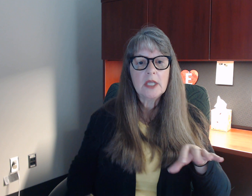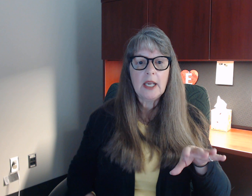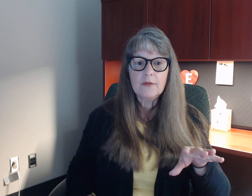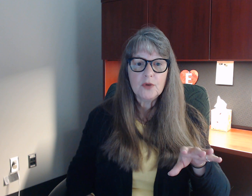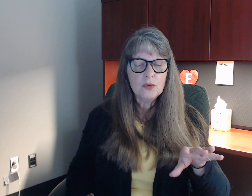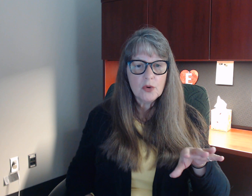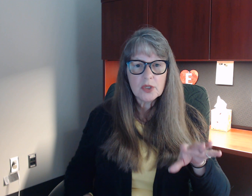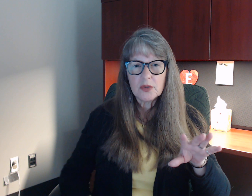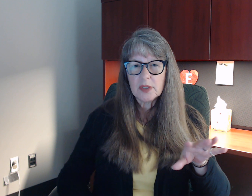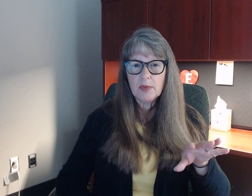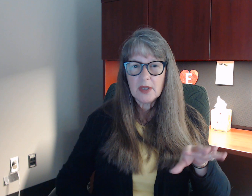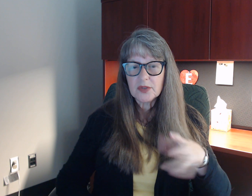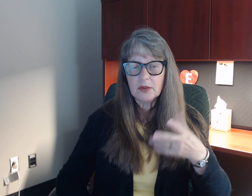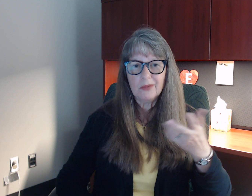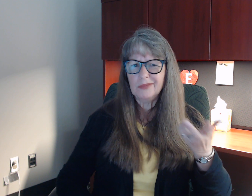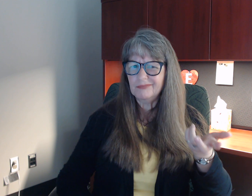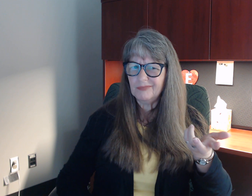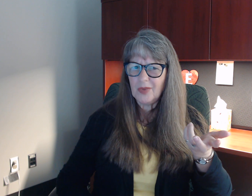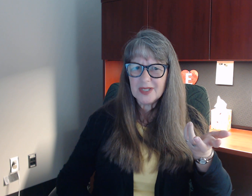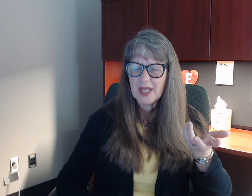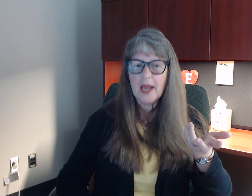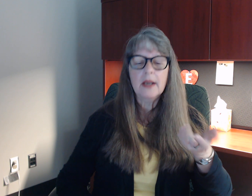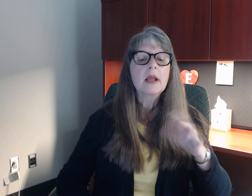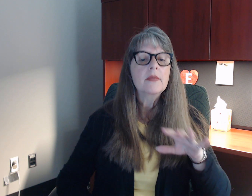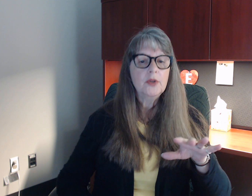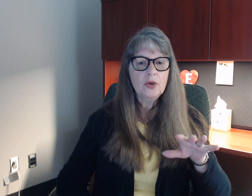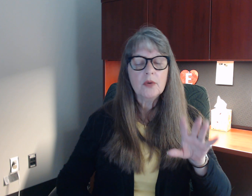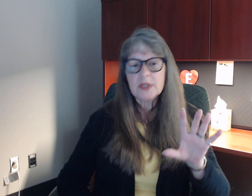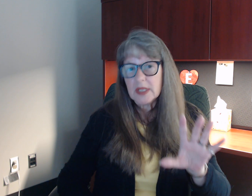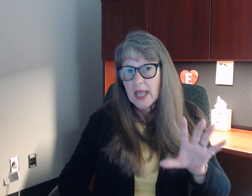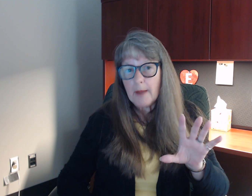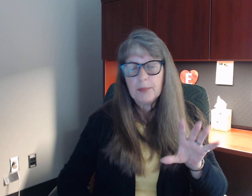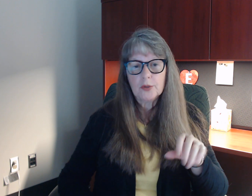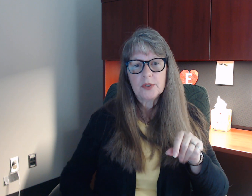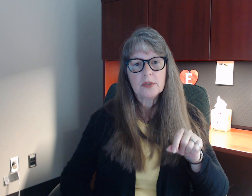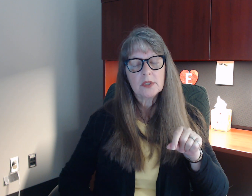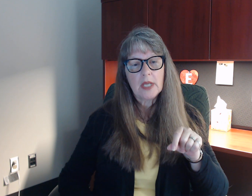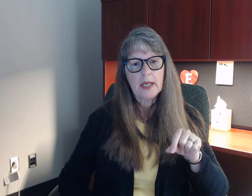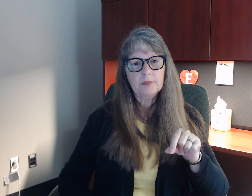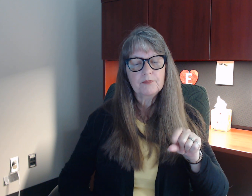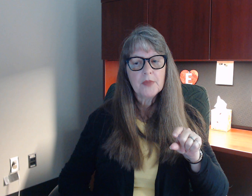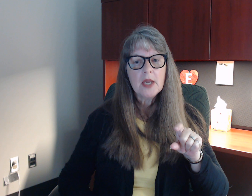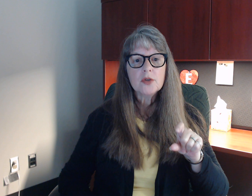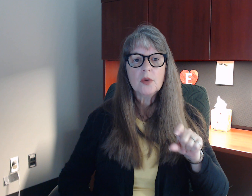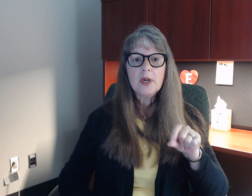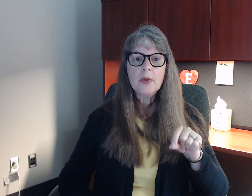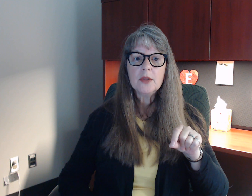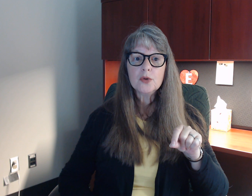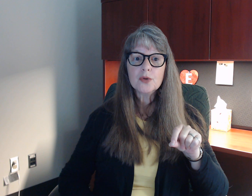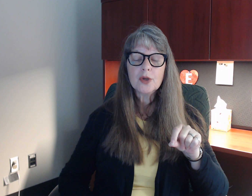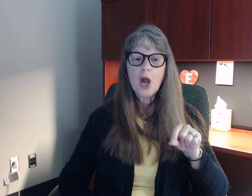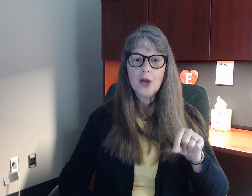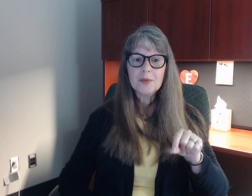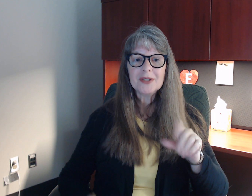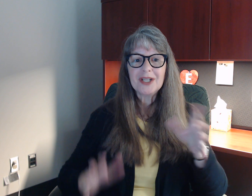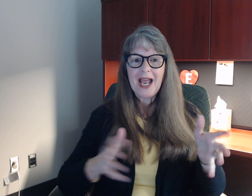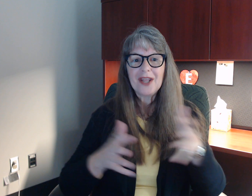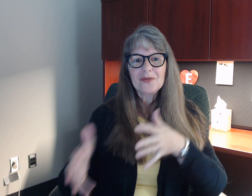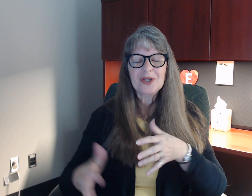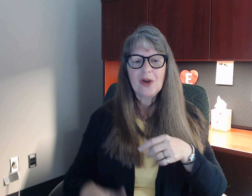And if you use it on someone else and they're going, what is that? Then you know it's that person's sign. So anyway, those are the condiments, and it kind of goes along with